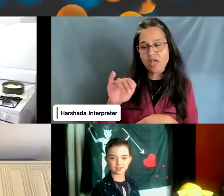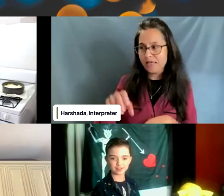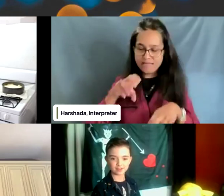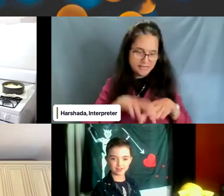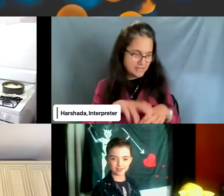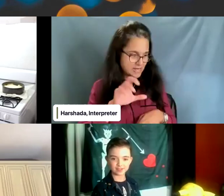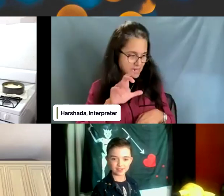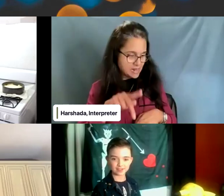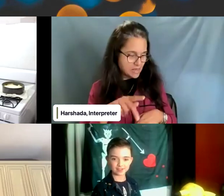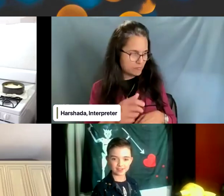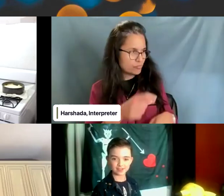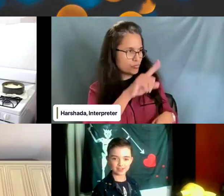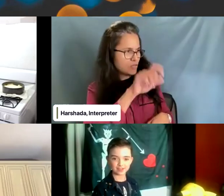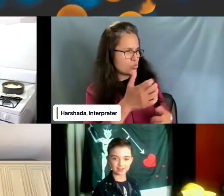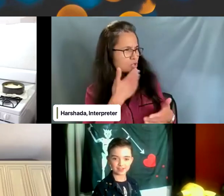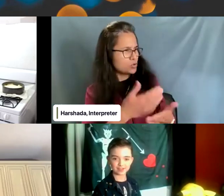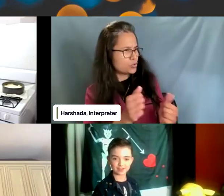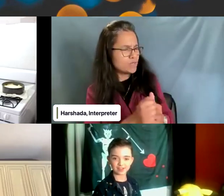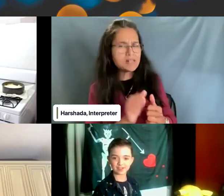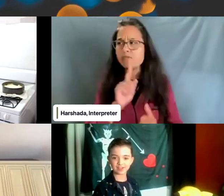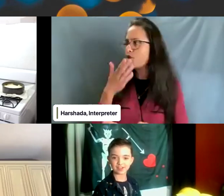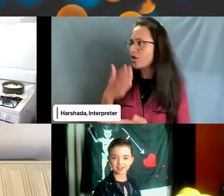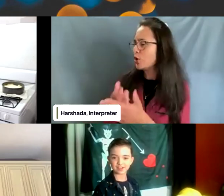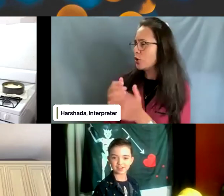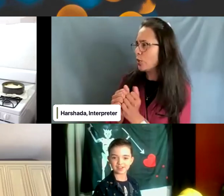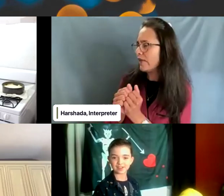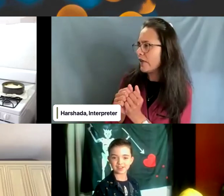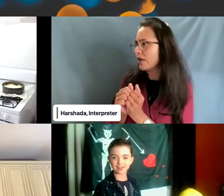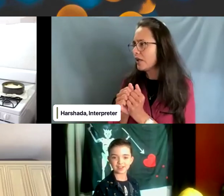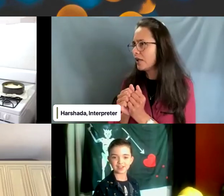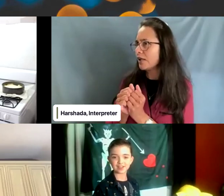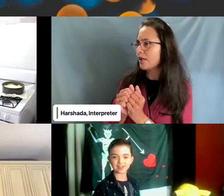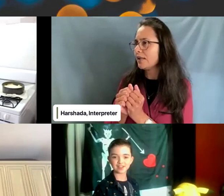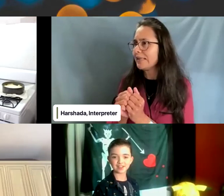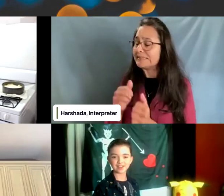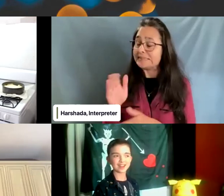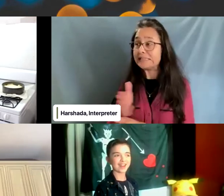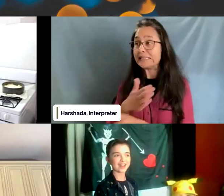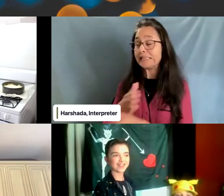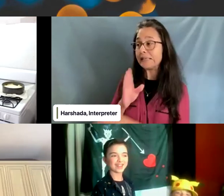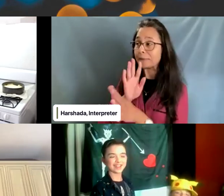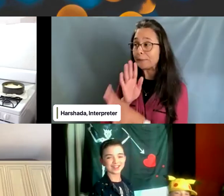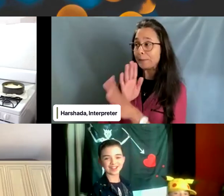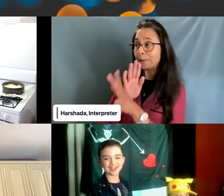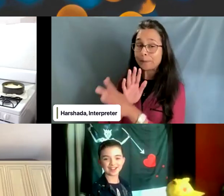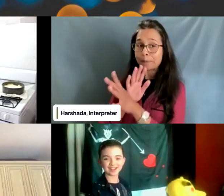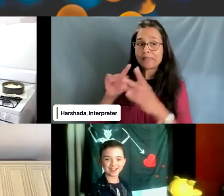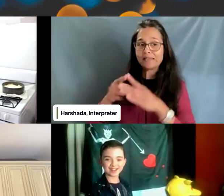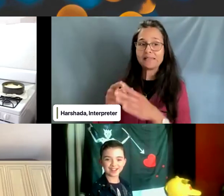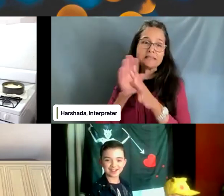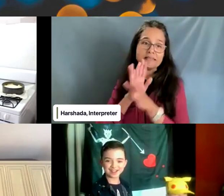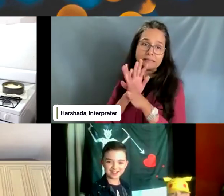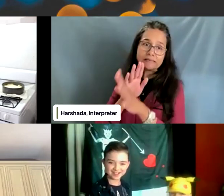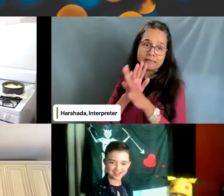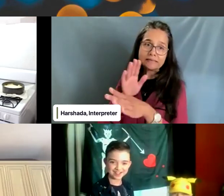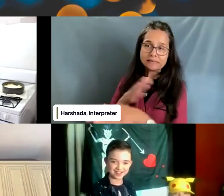goes, I'm really good at singing. And then he starts singing a song to Spanish Jackie,